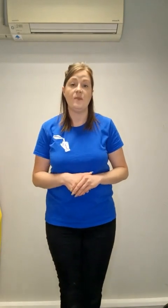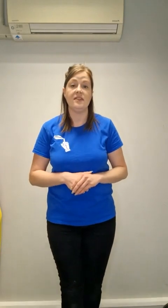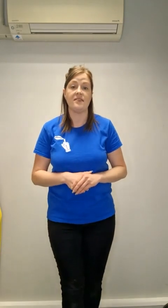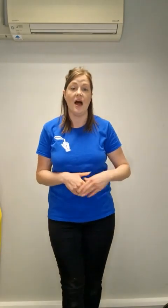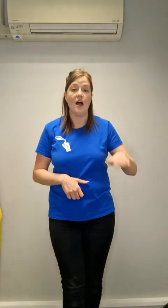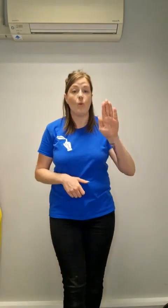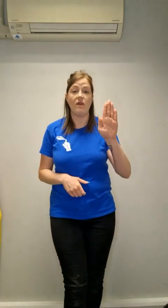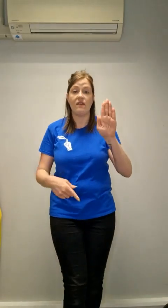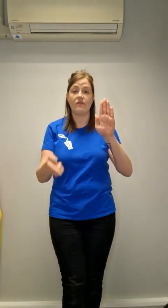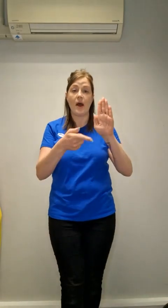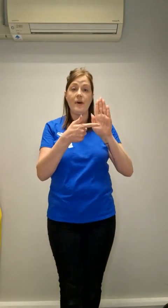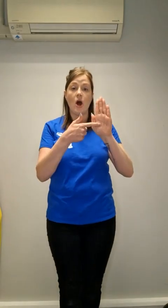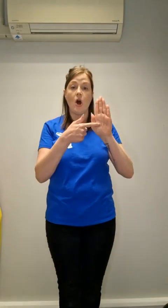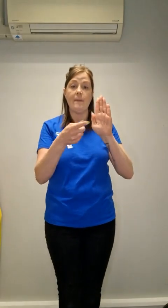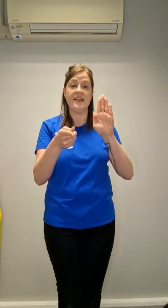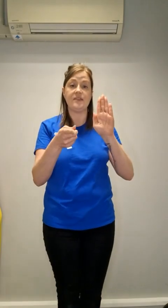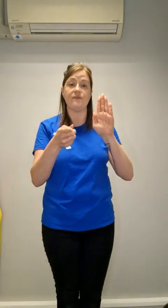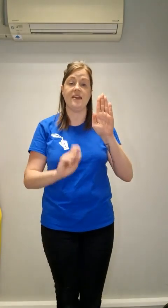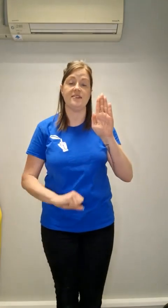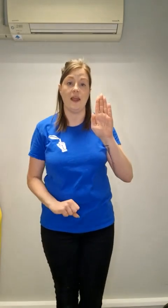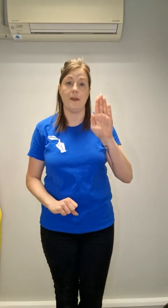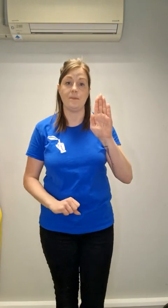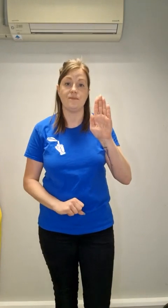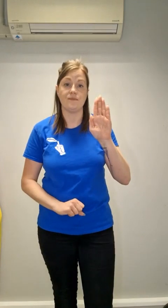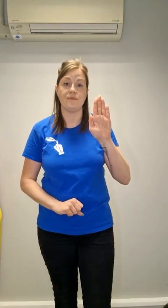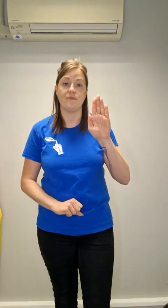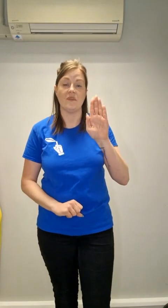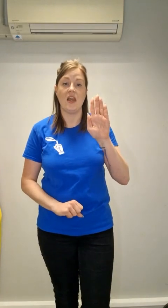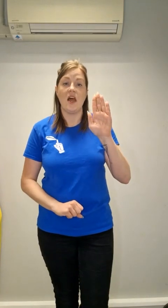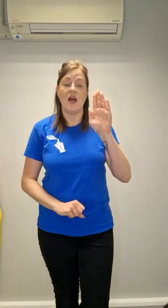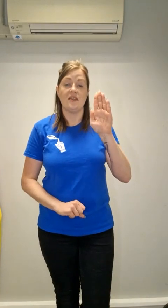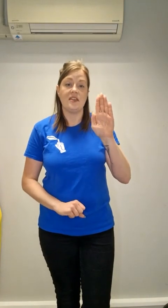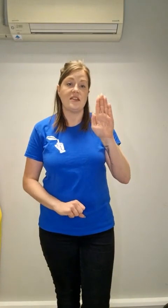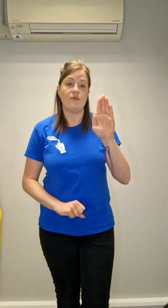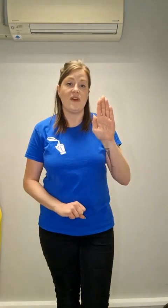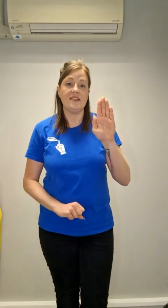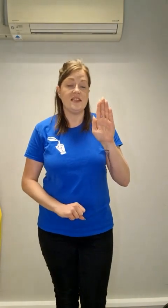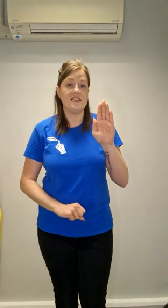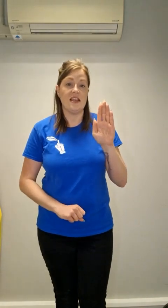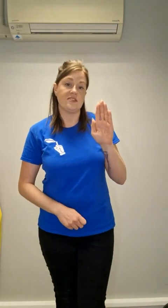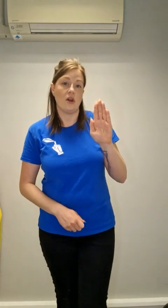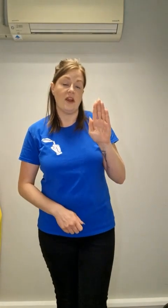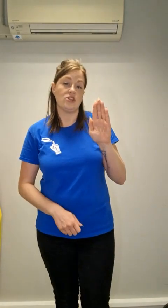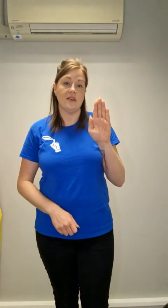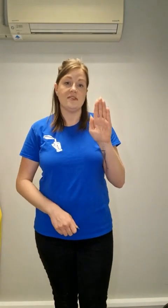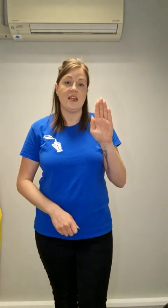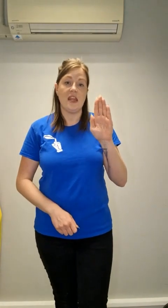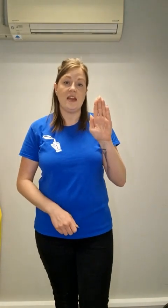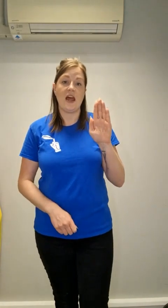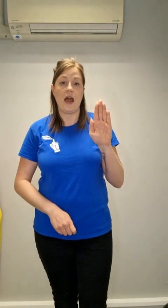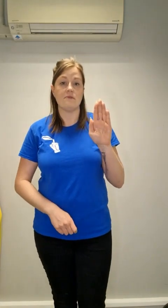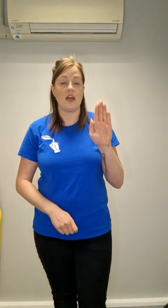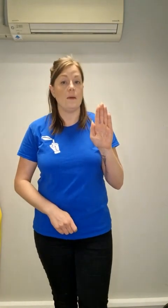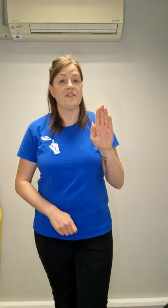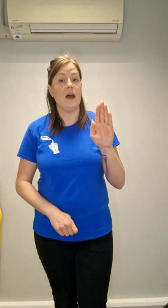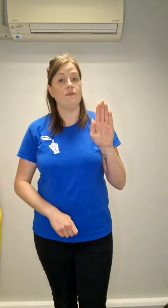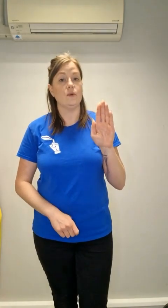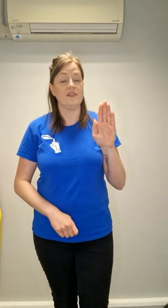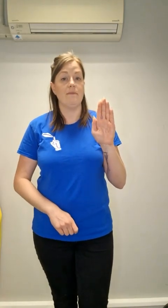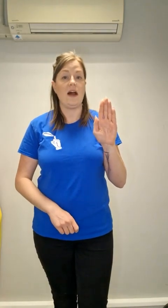means that wherever our palm is facing. This can face in 6 directions, in, out, up, down, forwards and